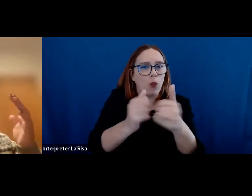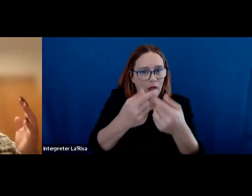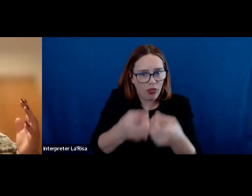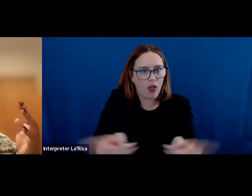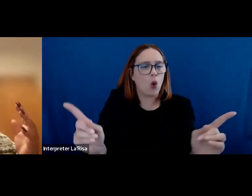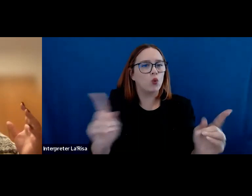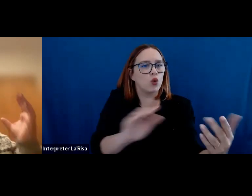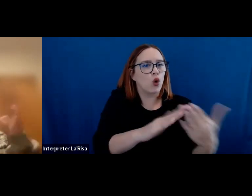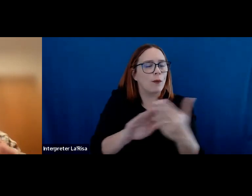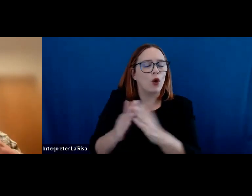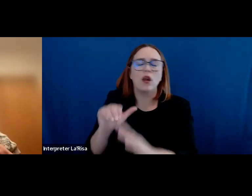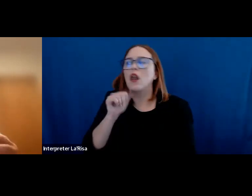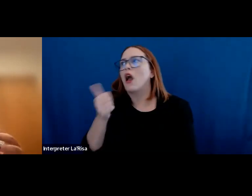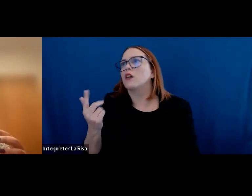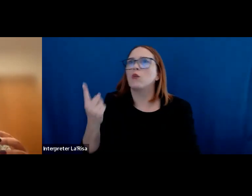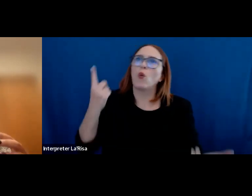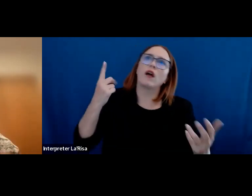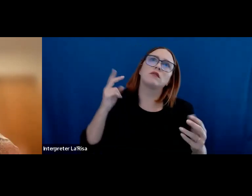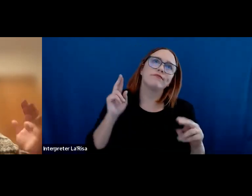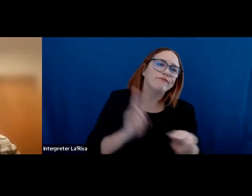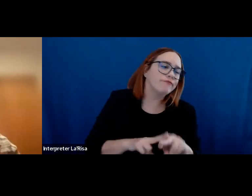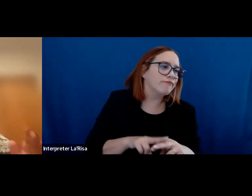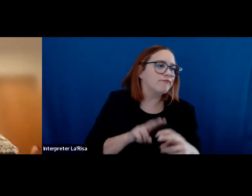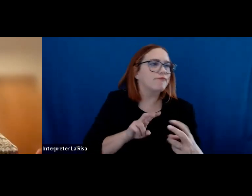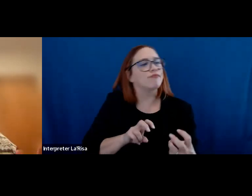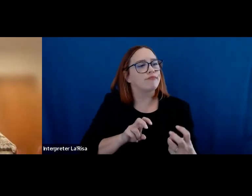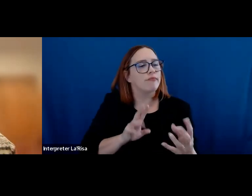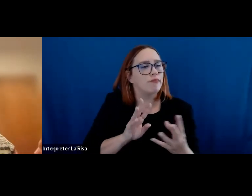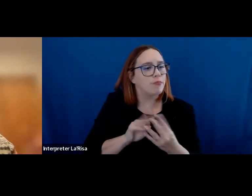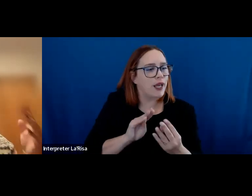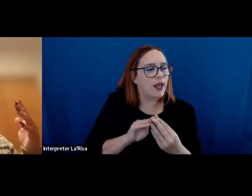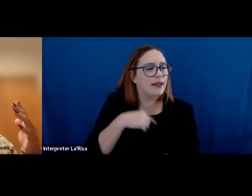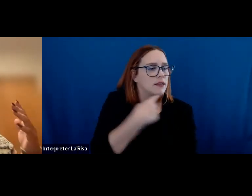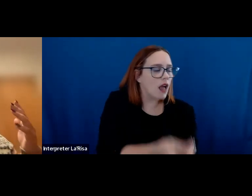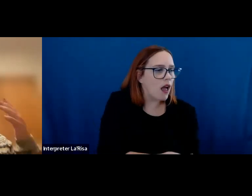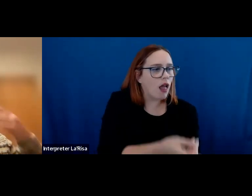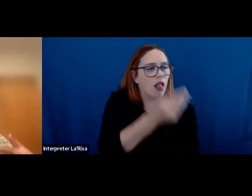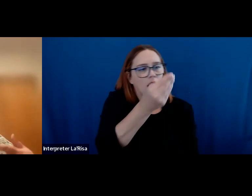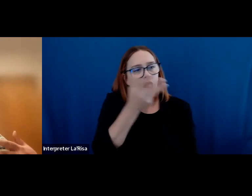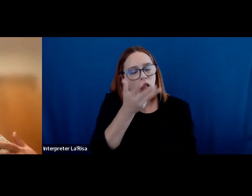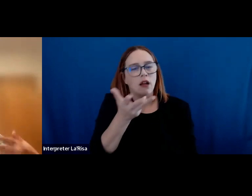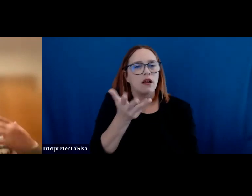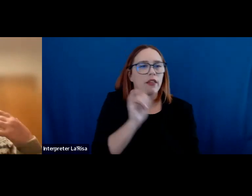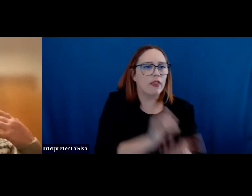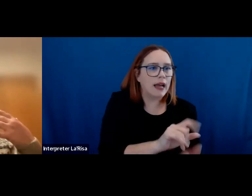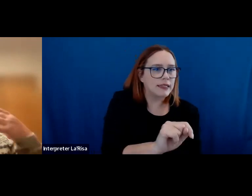and I told them what we did, they told me what they did, and then that's it. But building